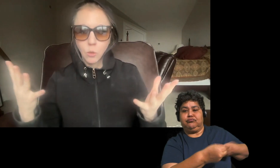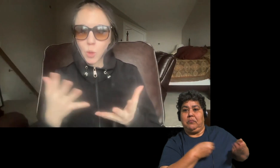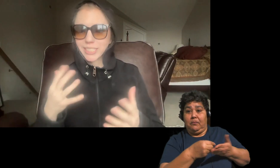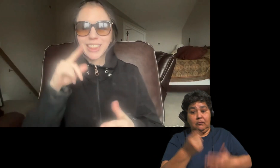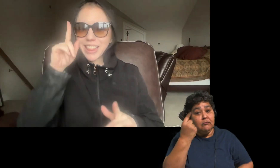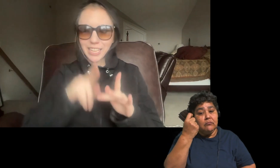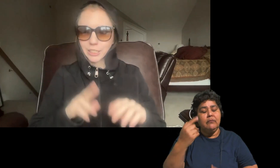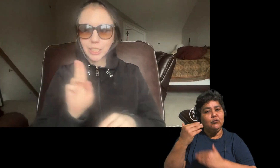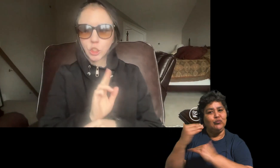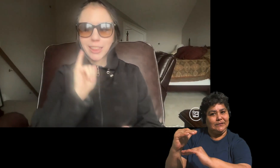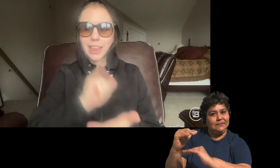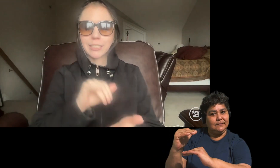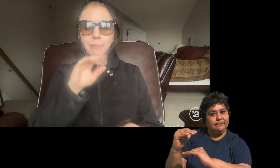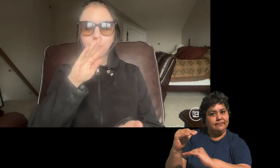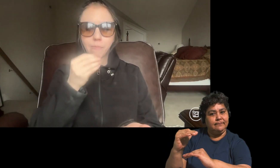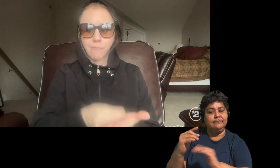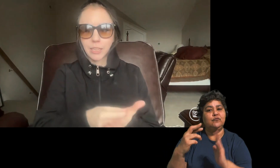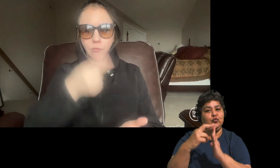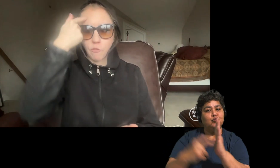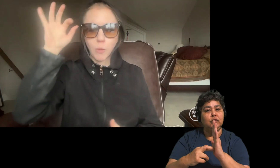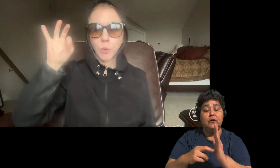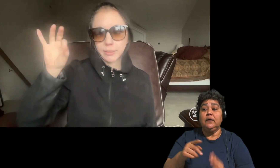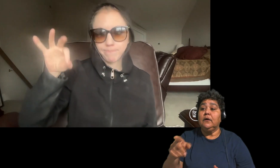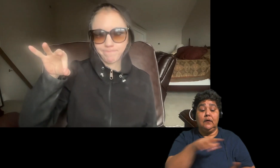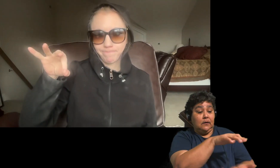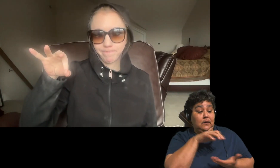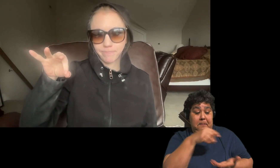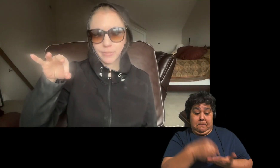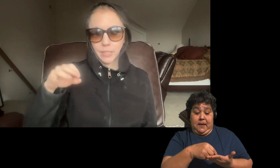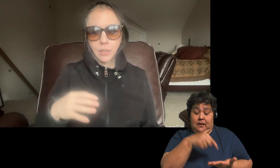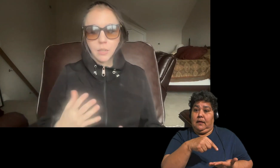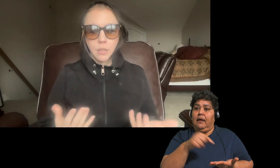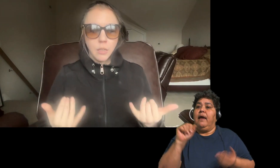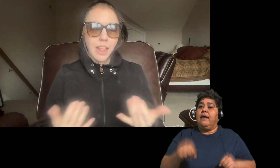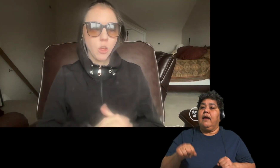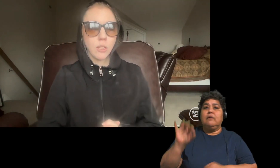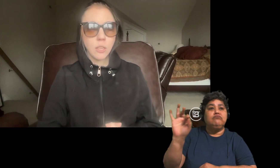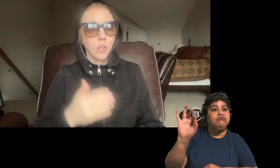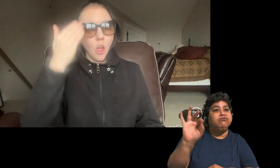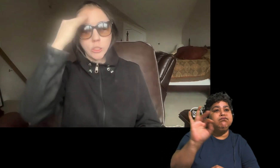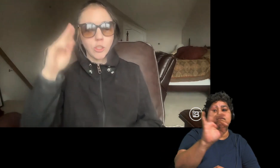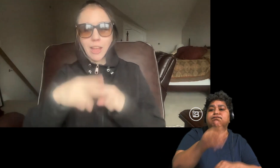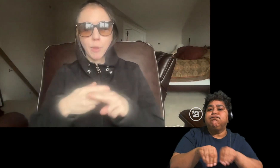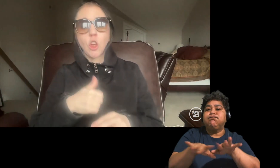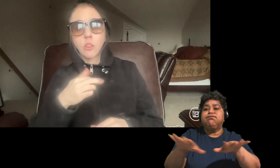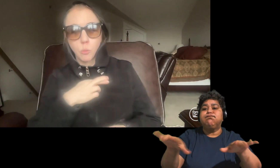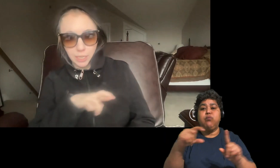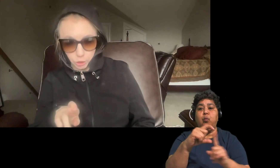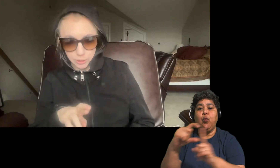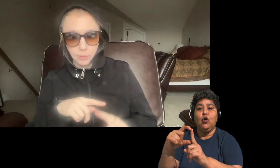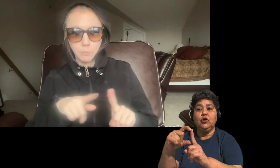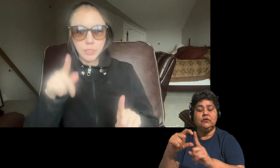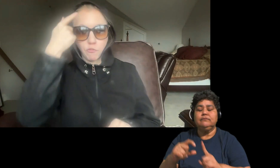They have a limit. They cannot use those funds for evangelism, for